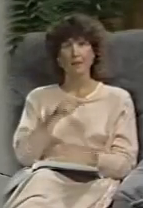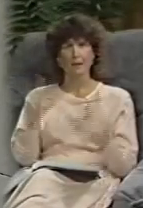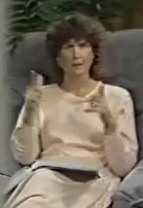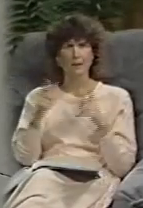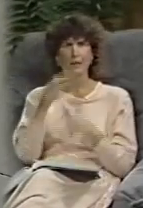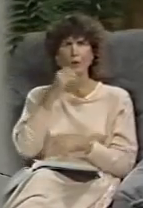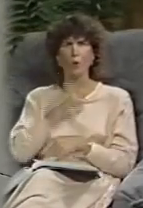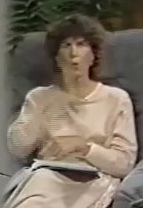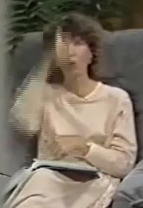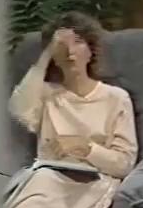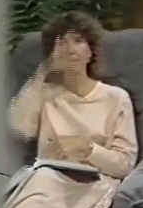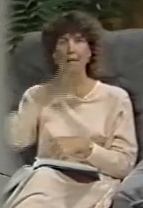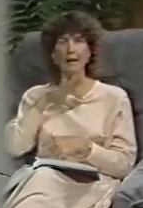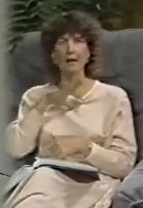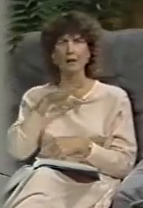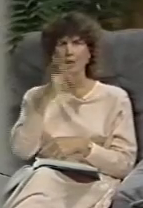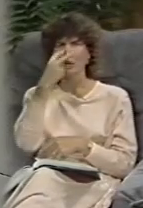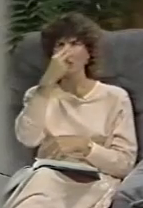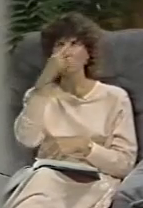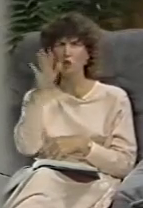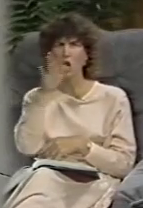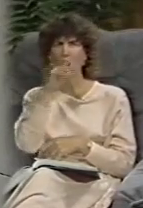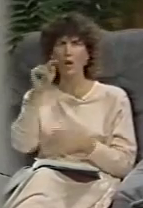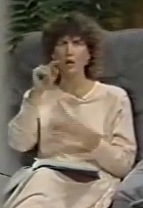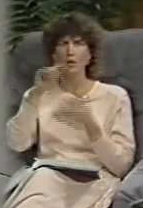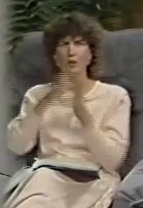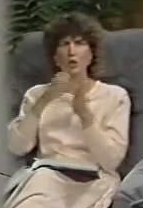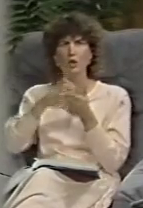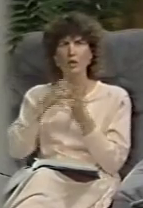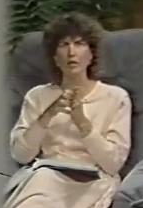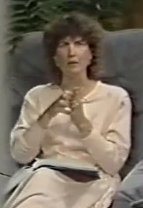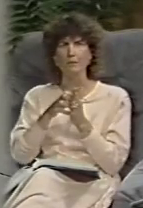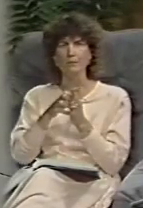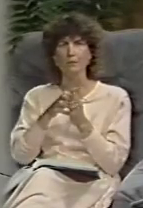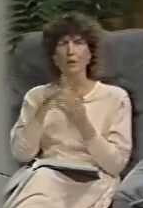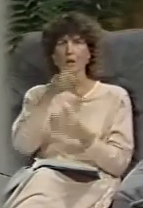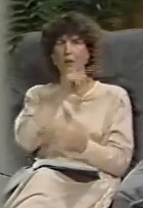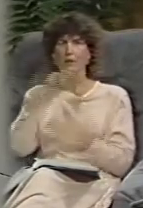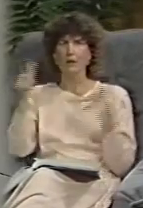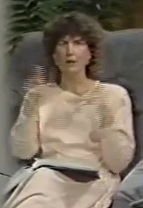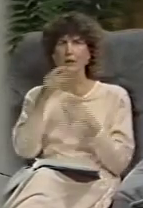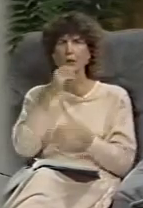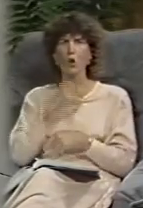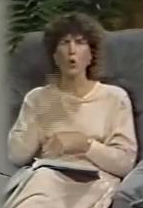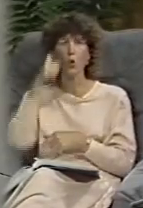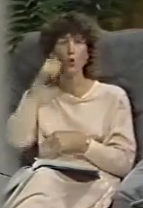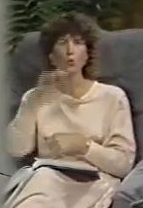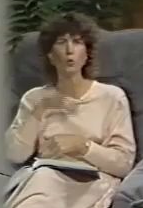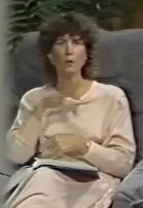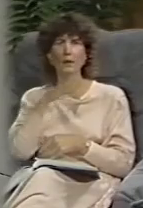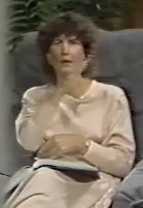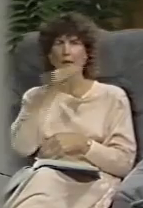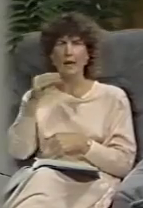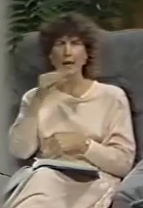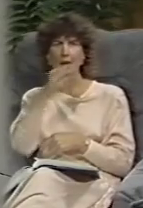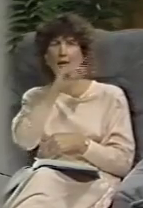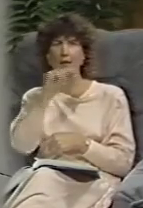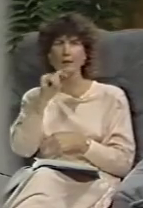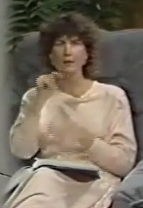The little old man saw the cookie. The little old woman and